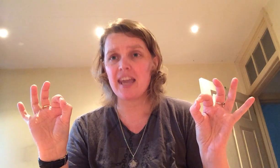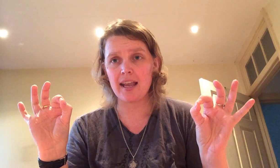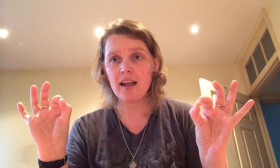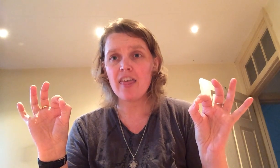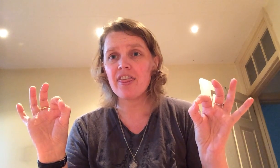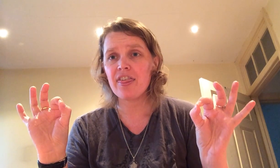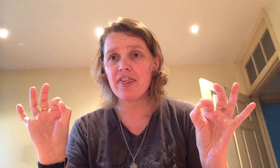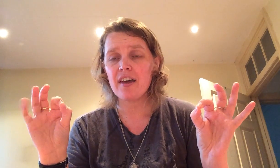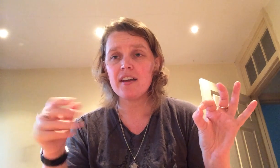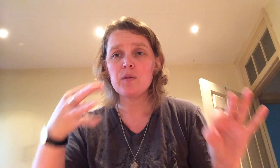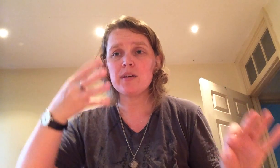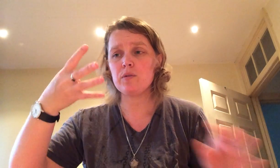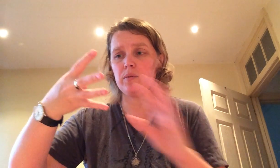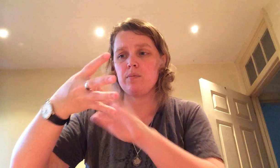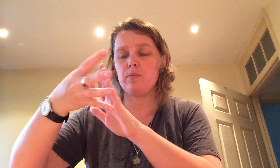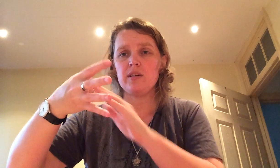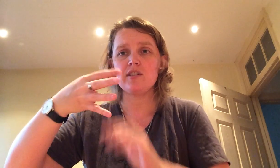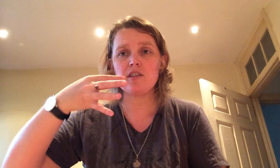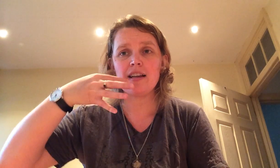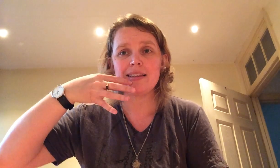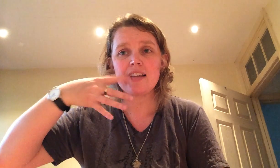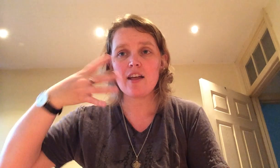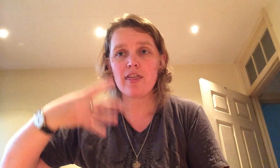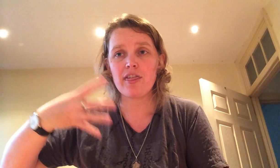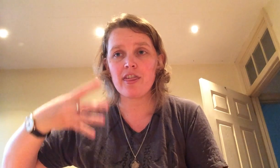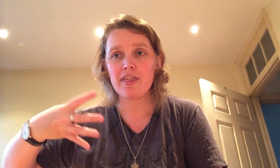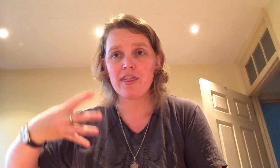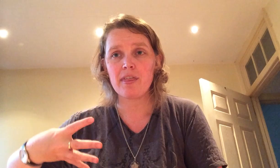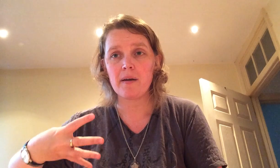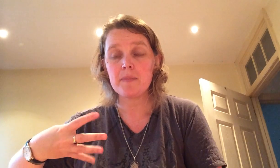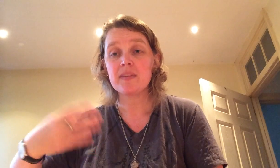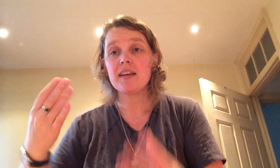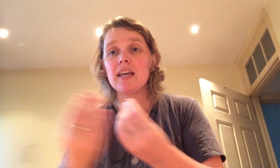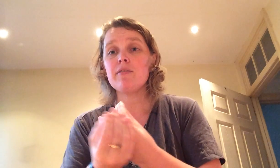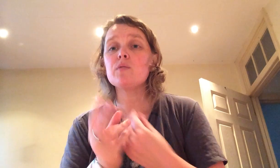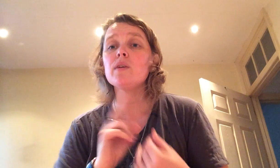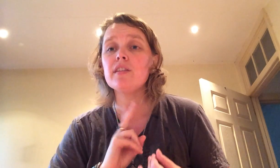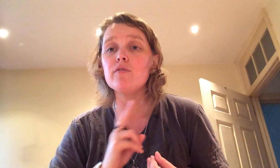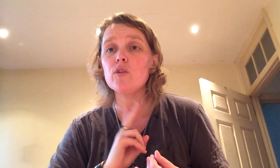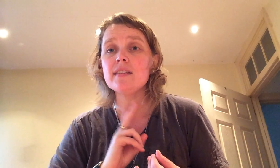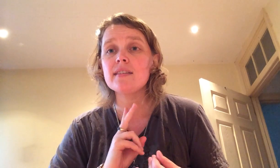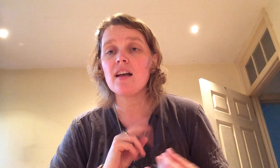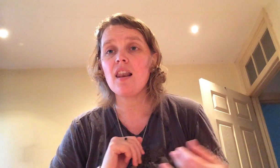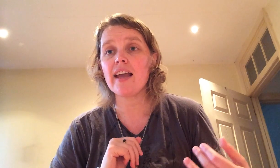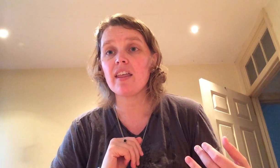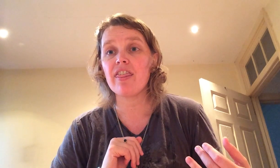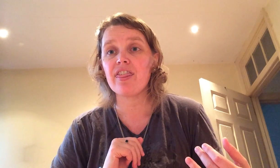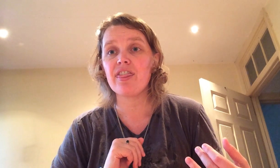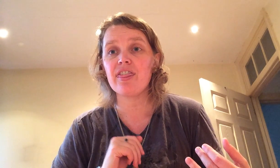thing, we just go like this. If it's with the voice, like